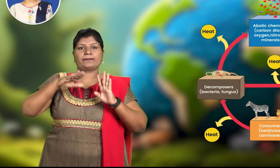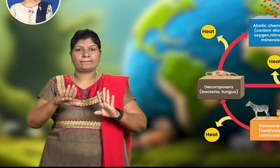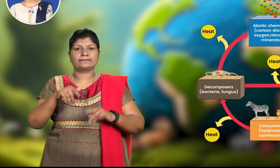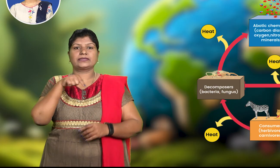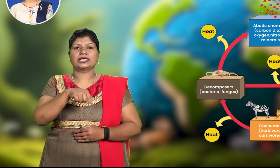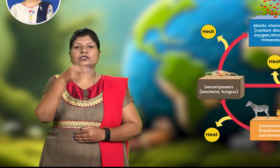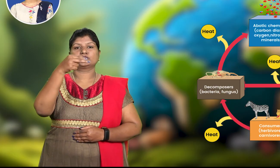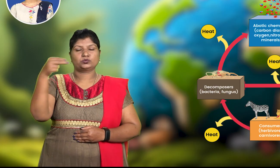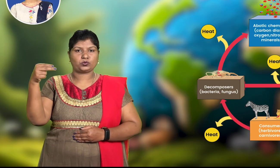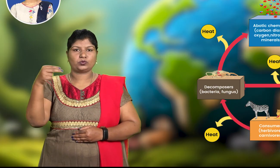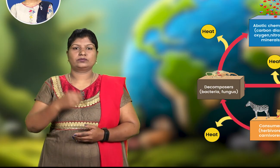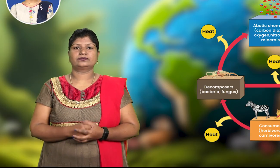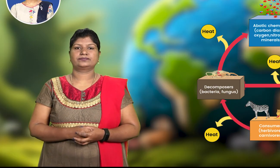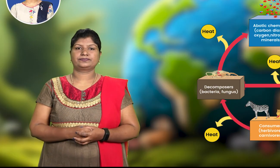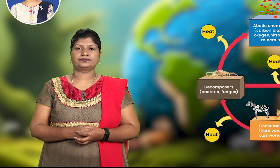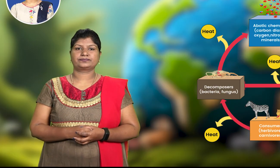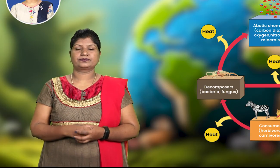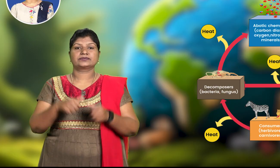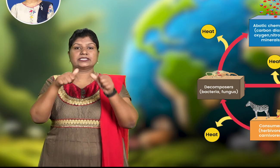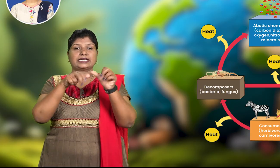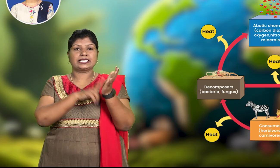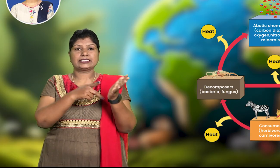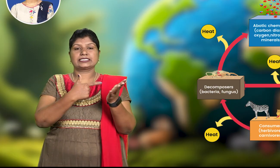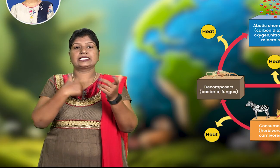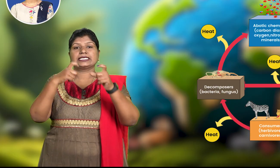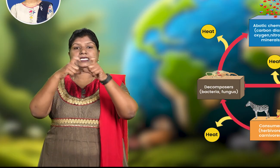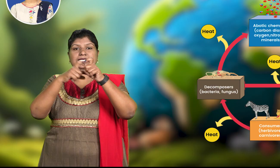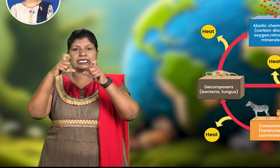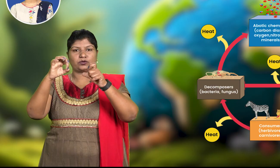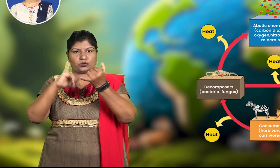is called an ecosystem.